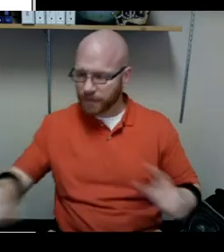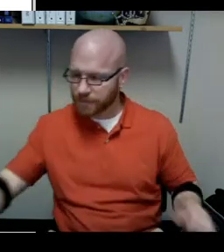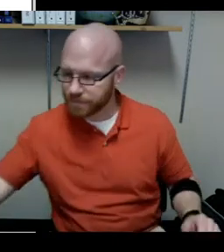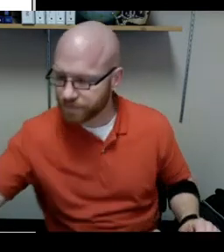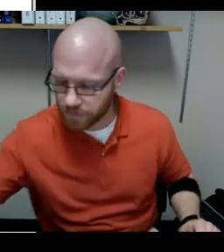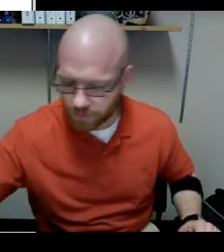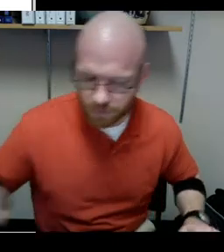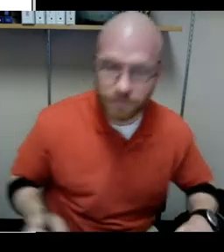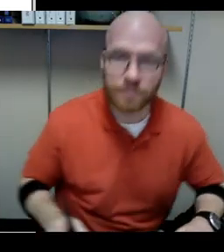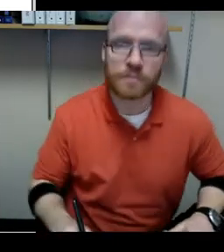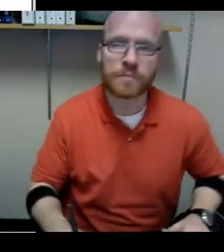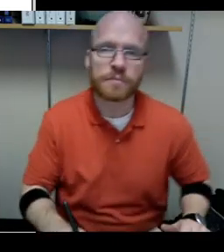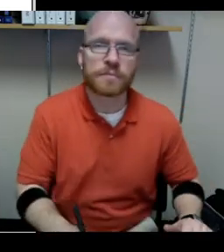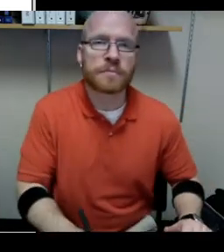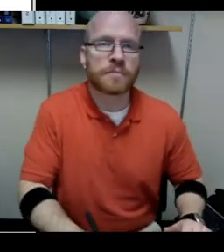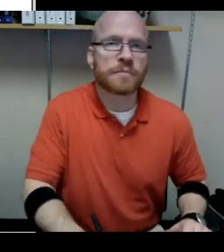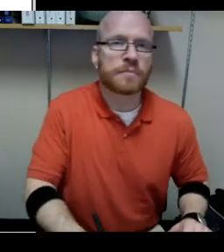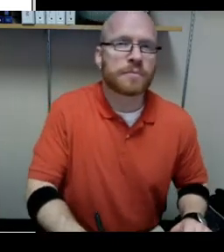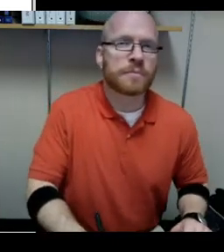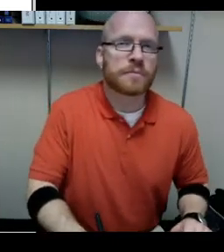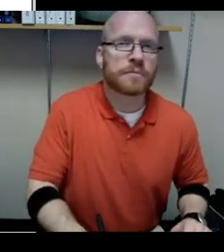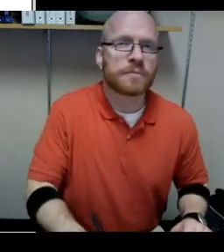find.